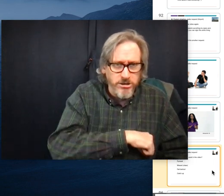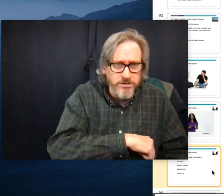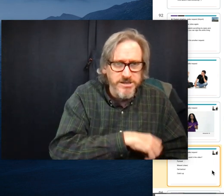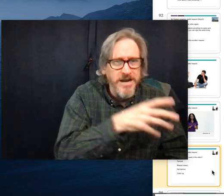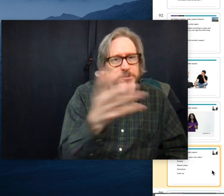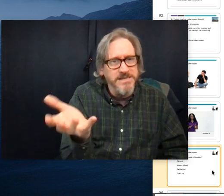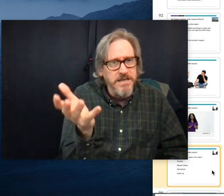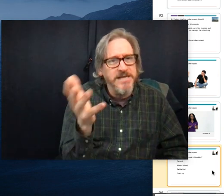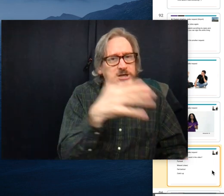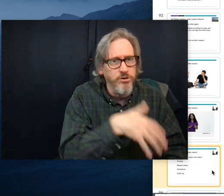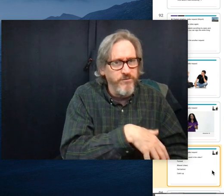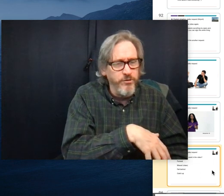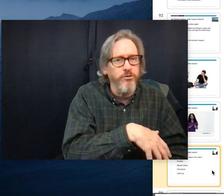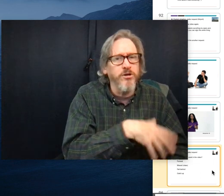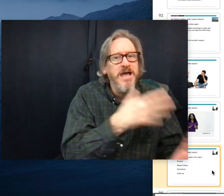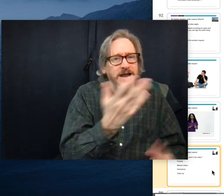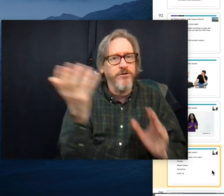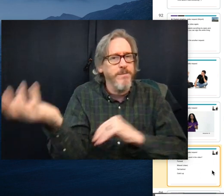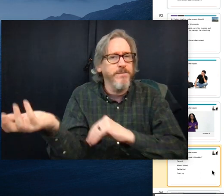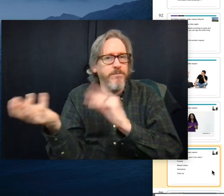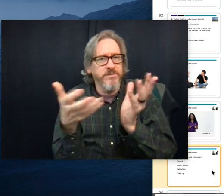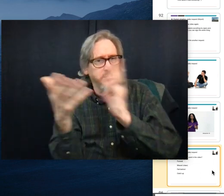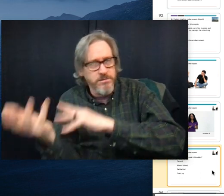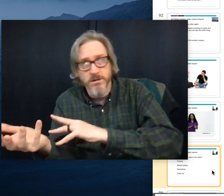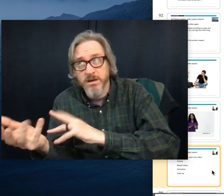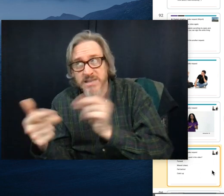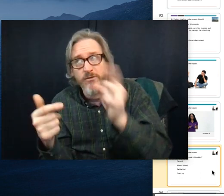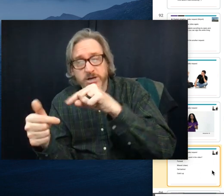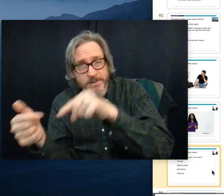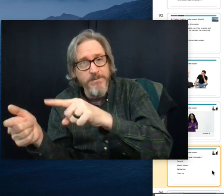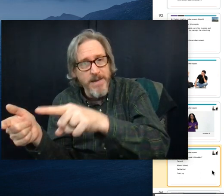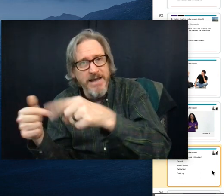this, and it means airplane or airport.